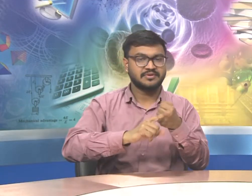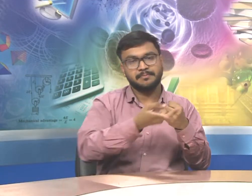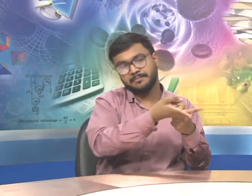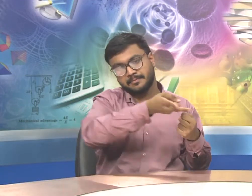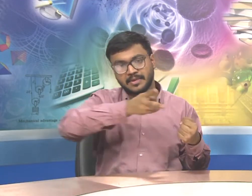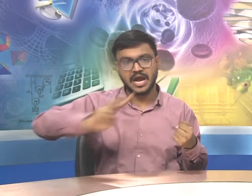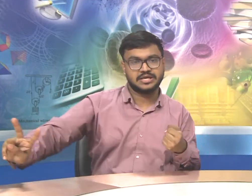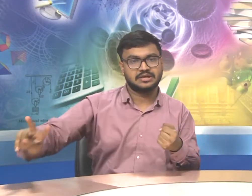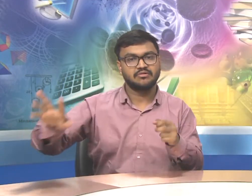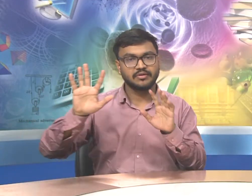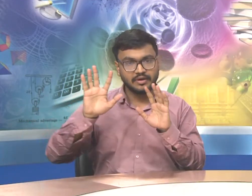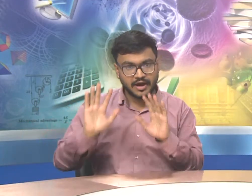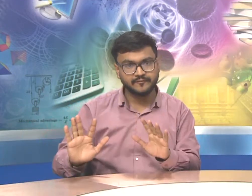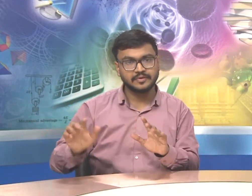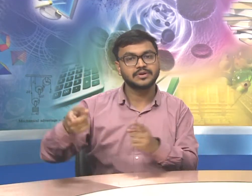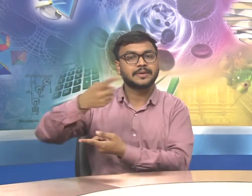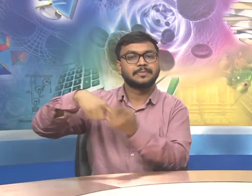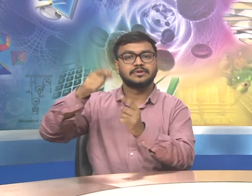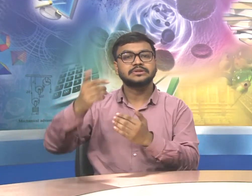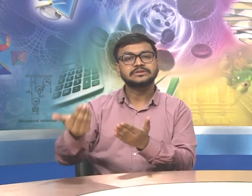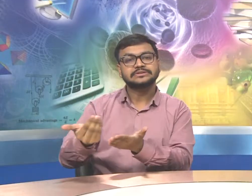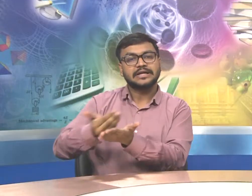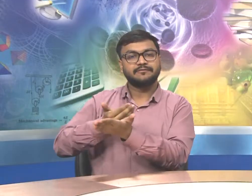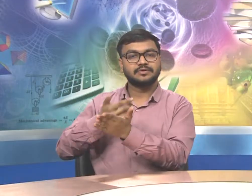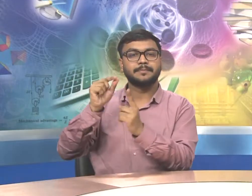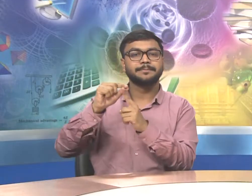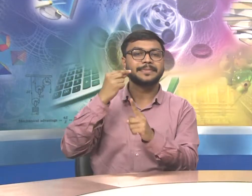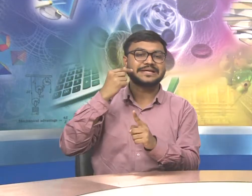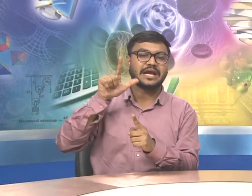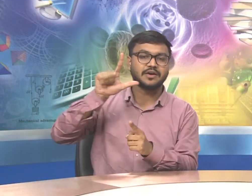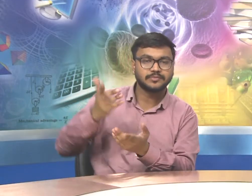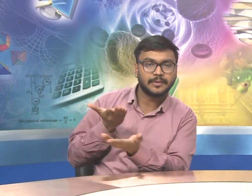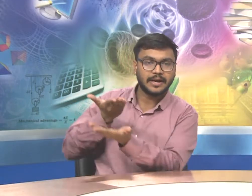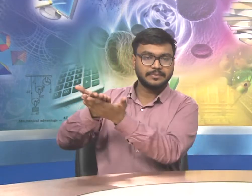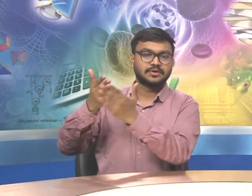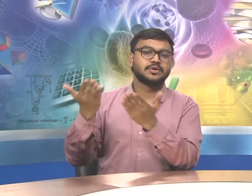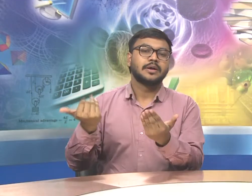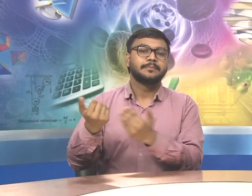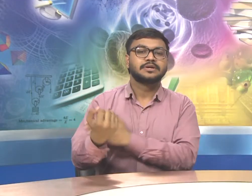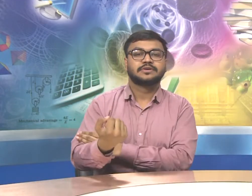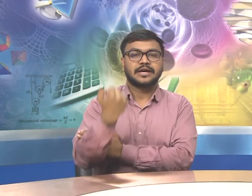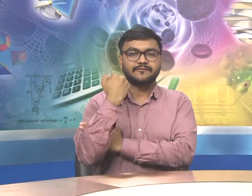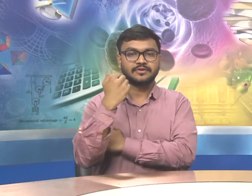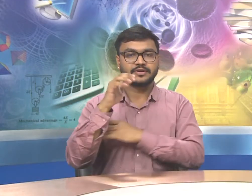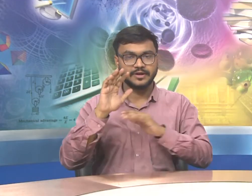decisions. This is generally done when a review petition is filed.